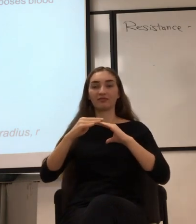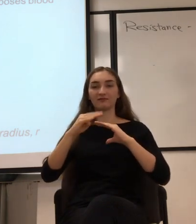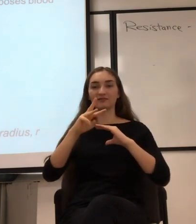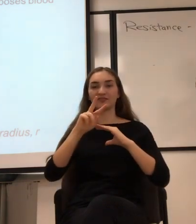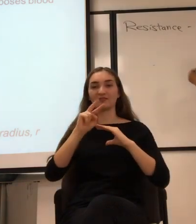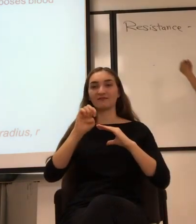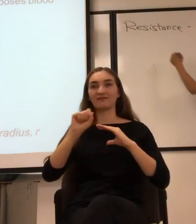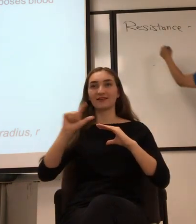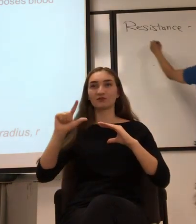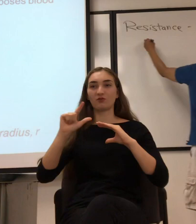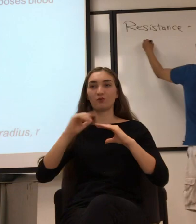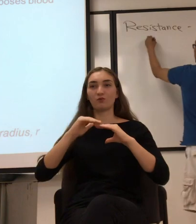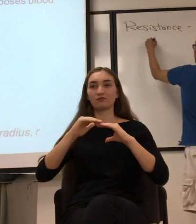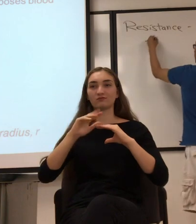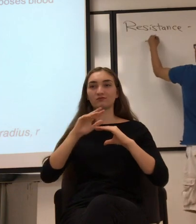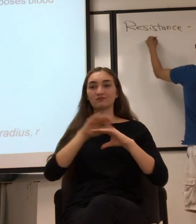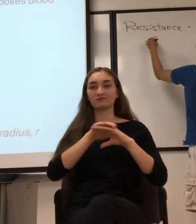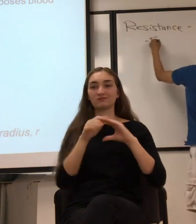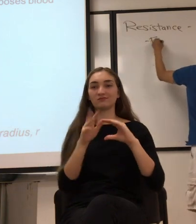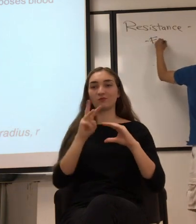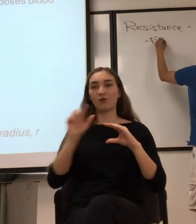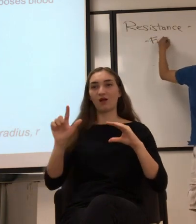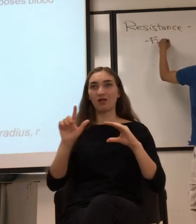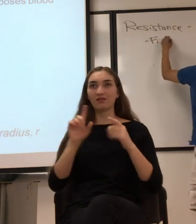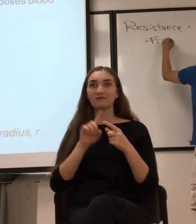I'll write it up here anyways.